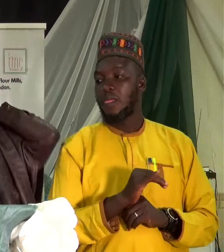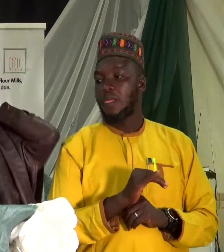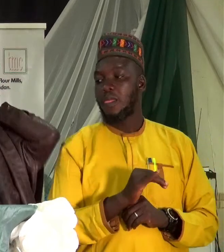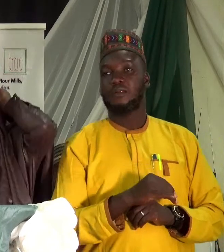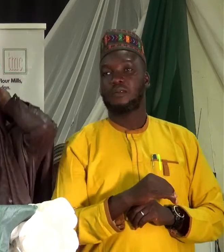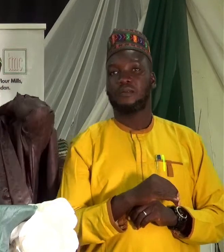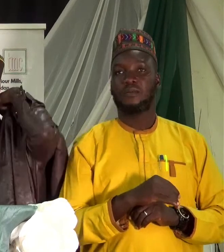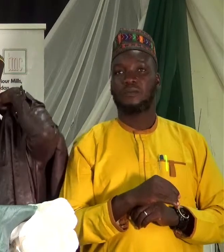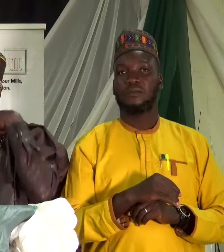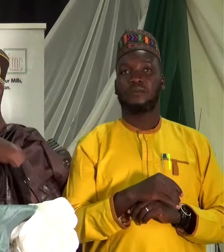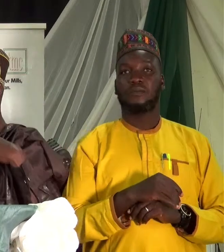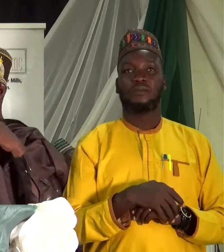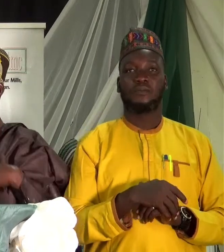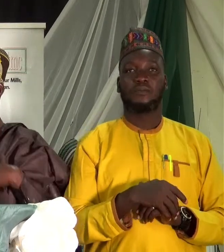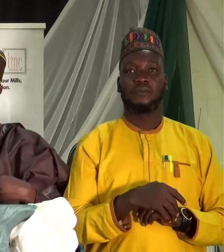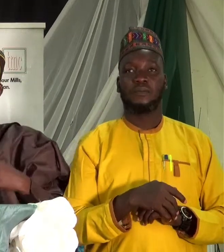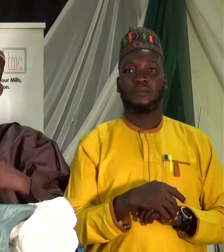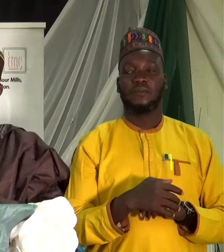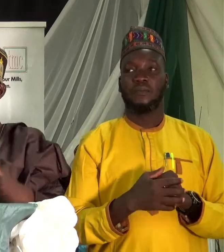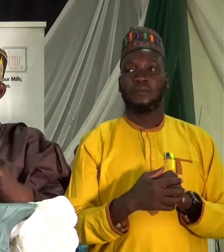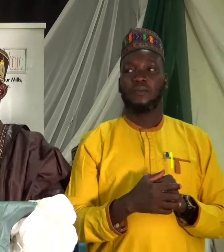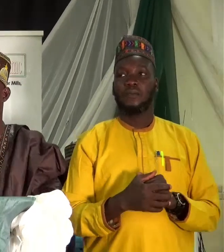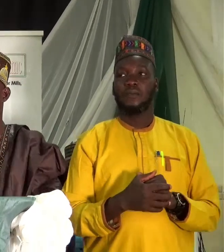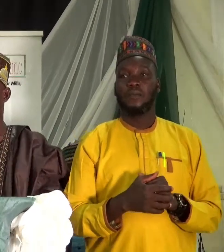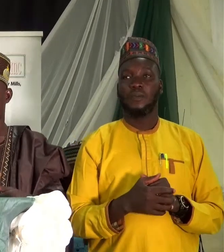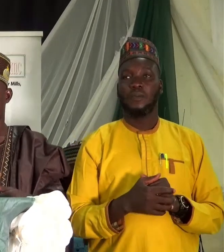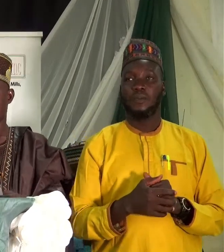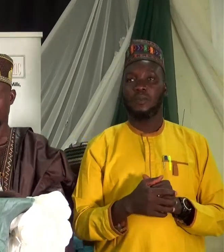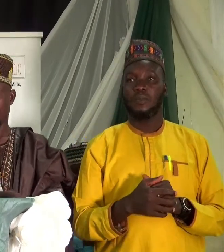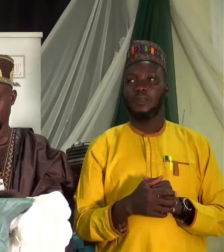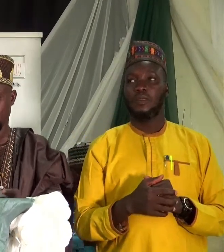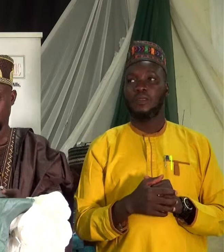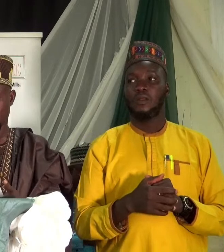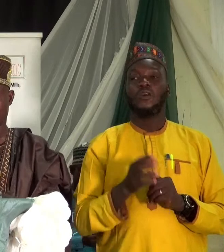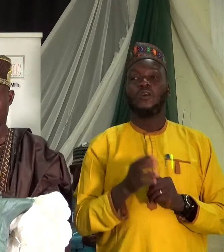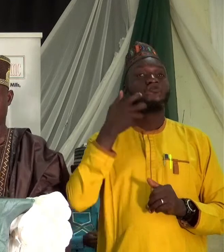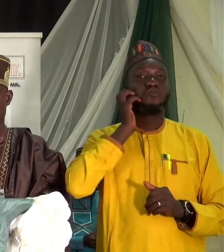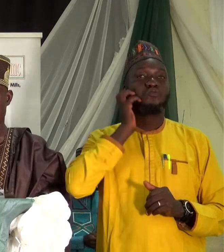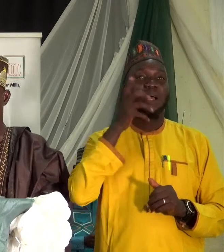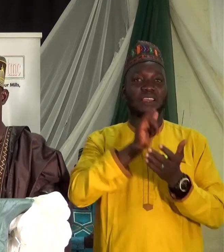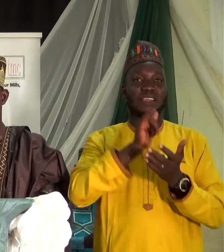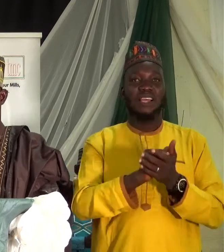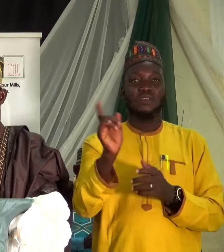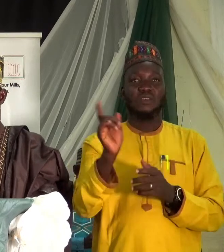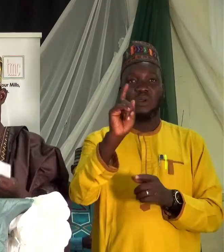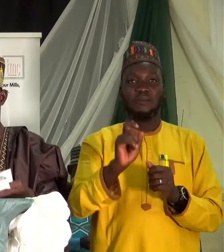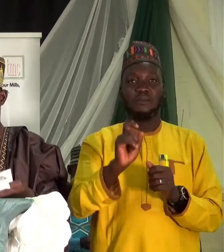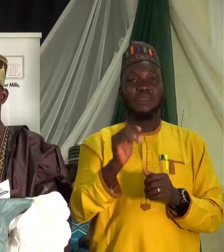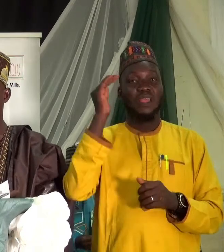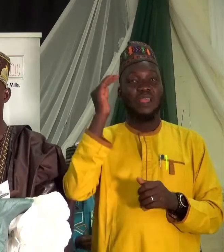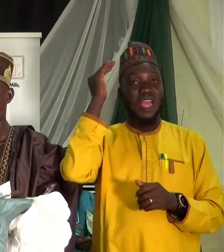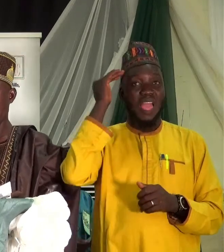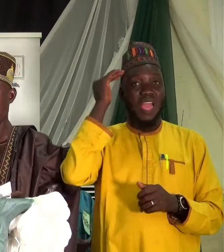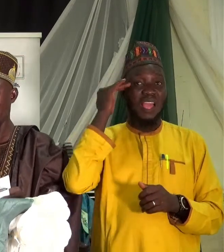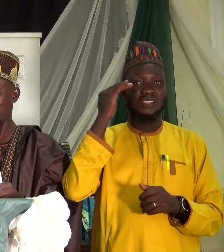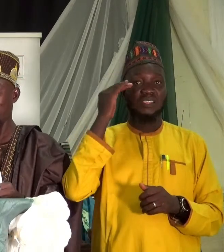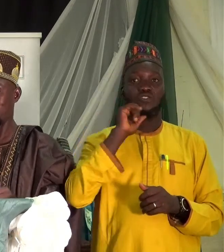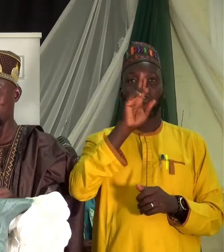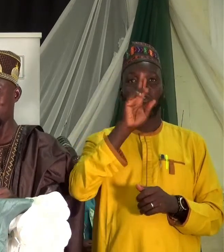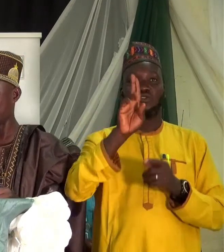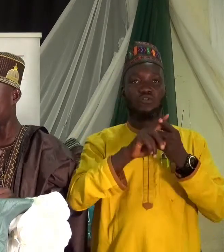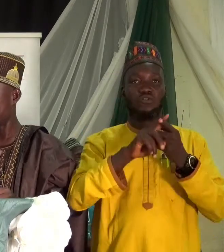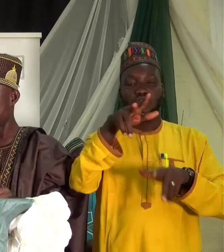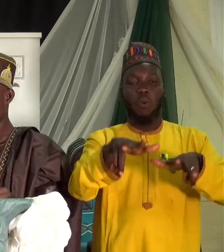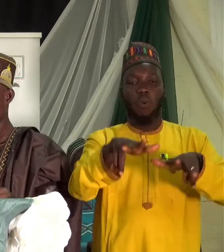one Yoruba parlance that says that Ibitoba Jeori Akifi Tele. It is not possible.